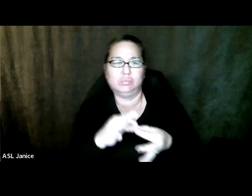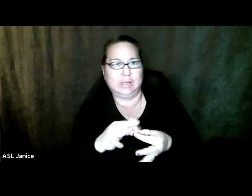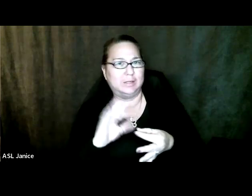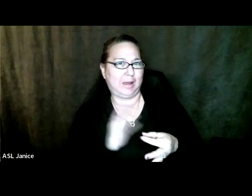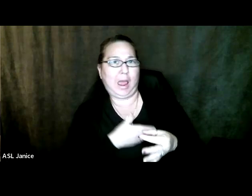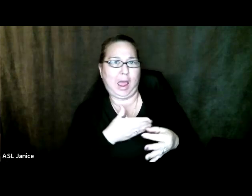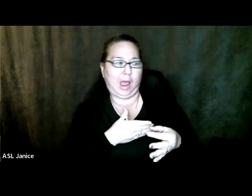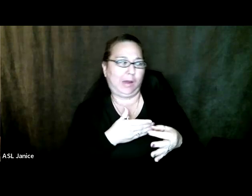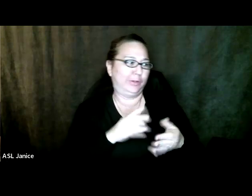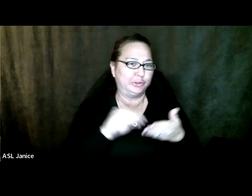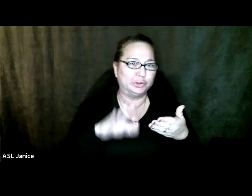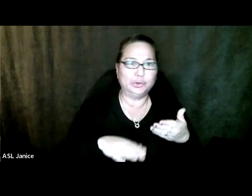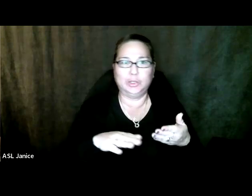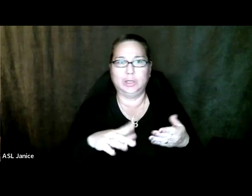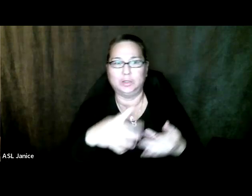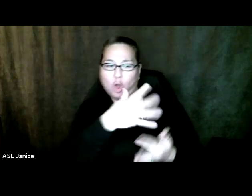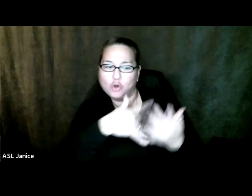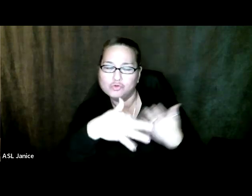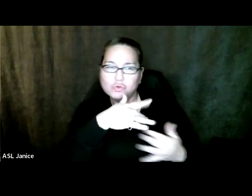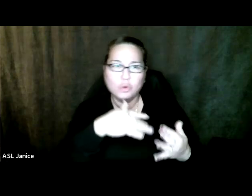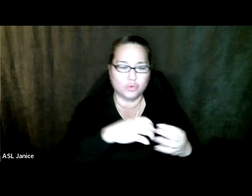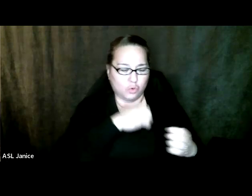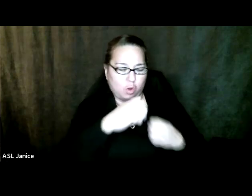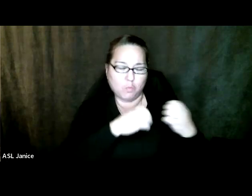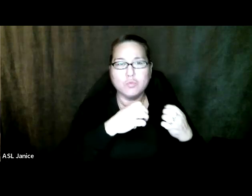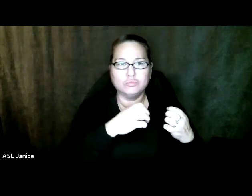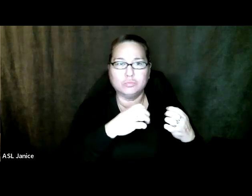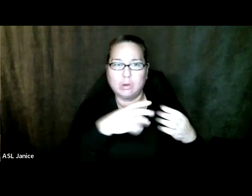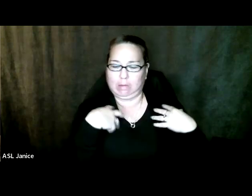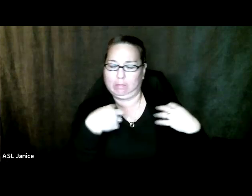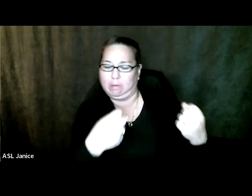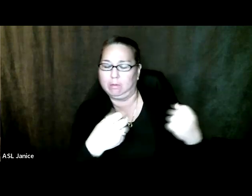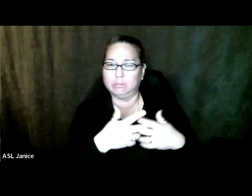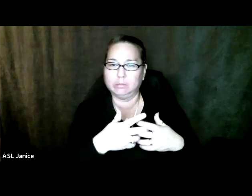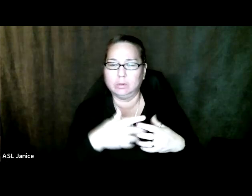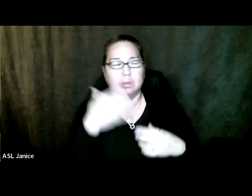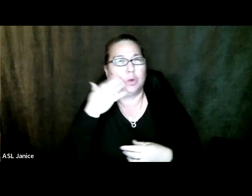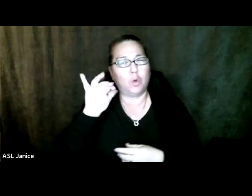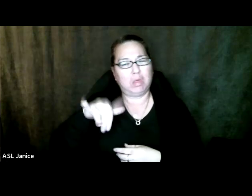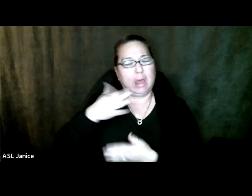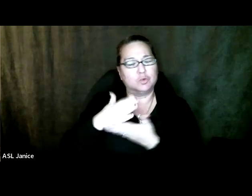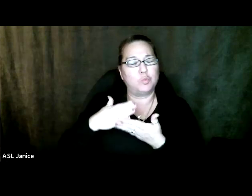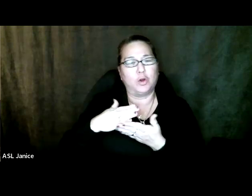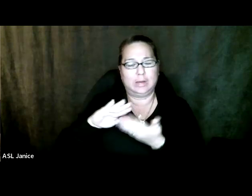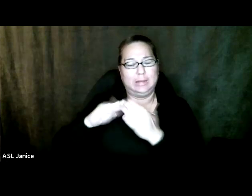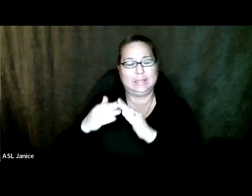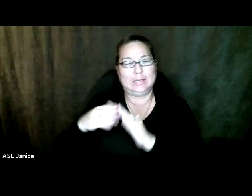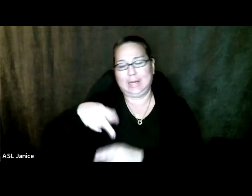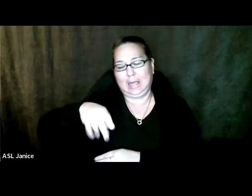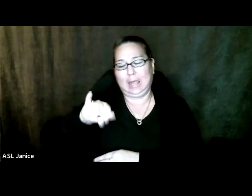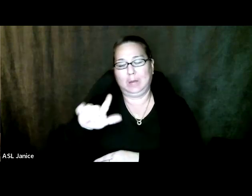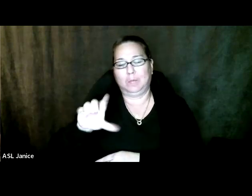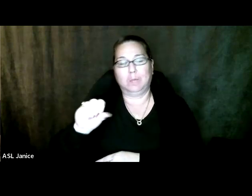social and emotional health as well. I did notice that this was part of the city pilot program, so I like that they're